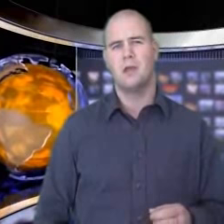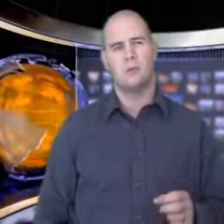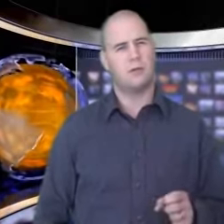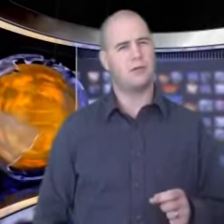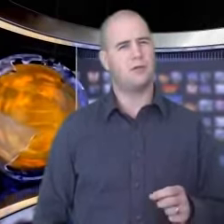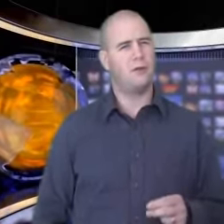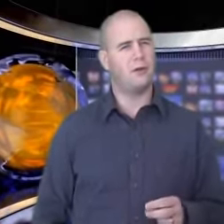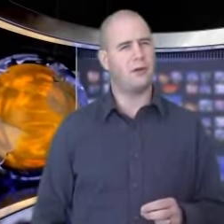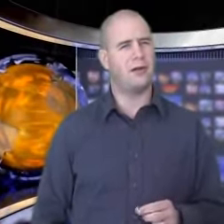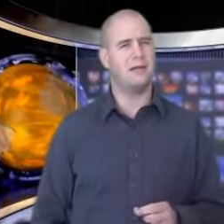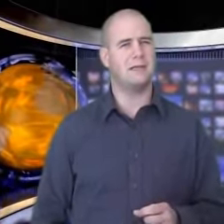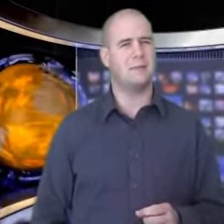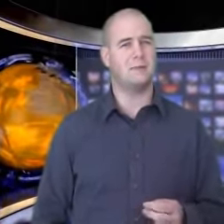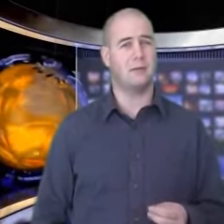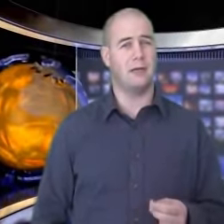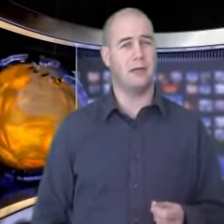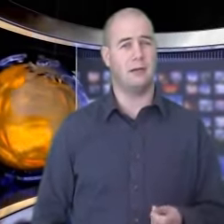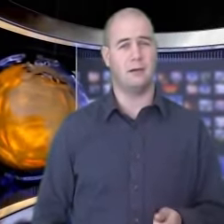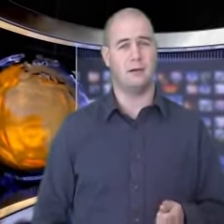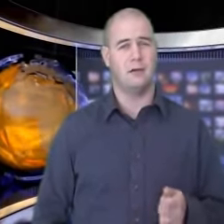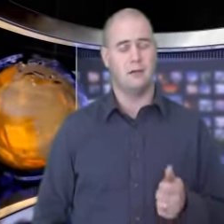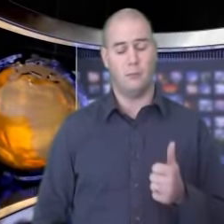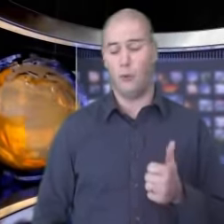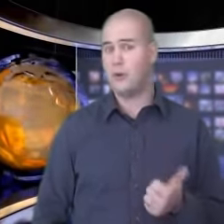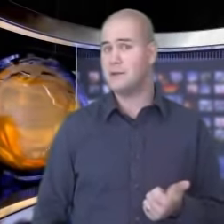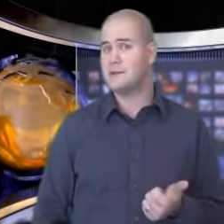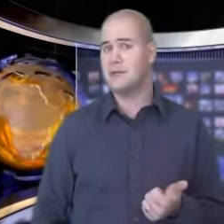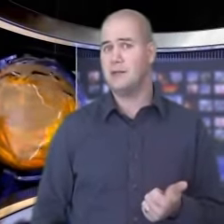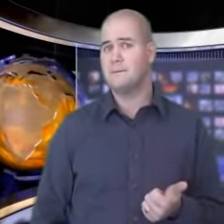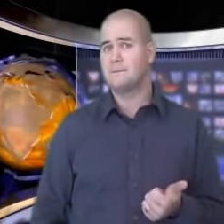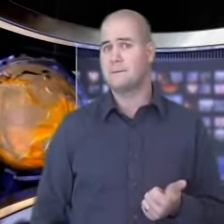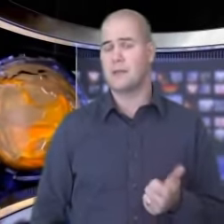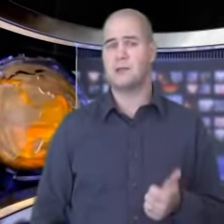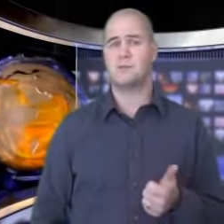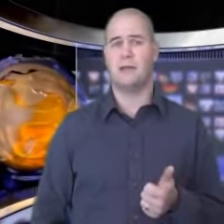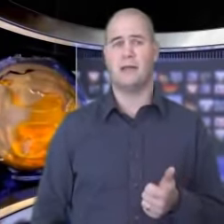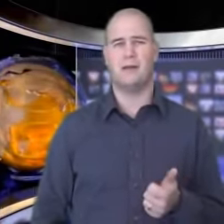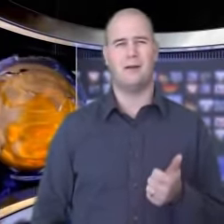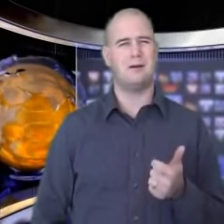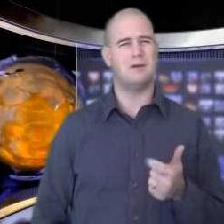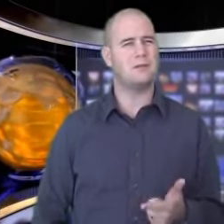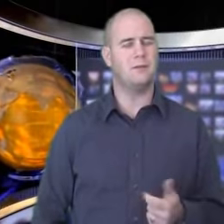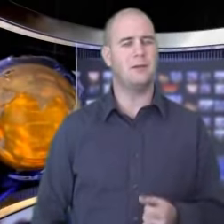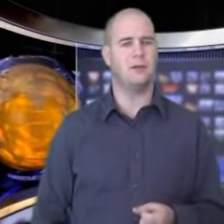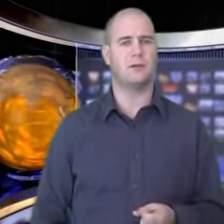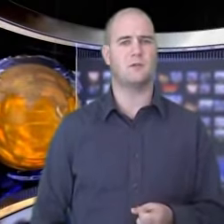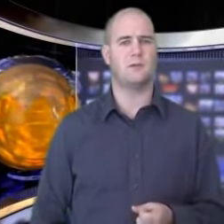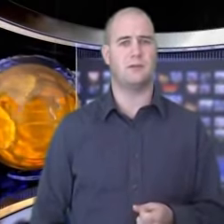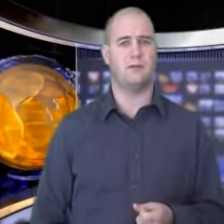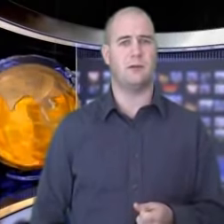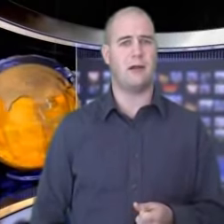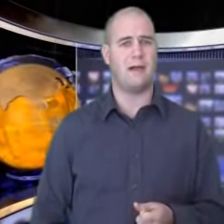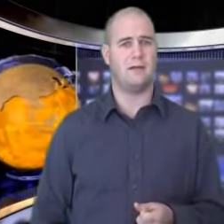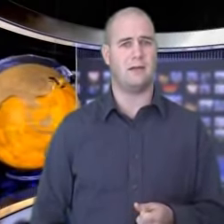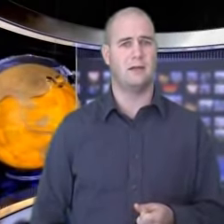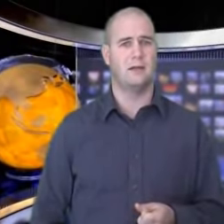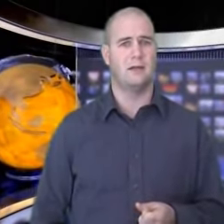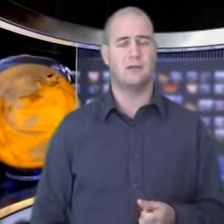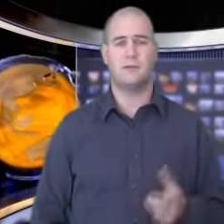there's a few other concepts related here. Buoyancy is related, and also something known as specific gravity. So if we take